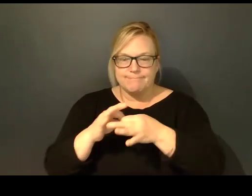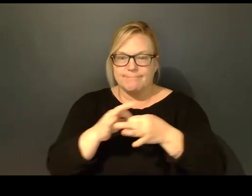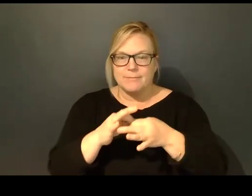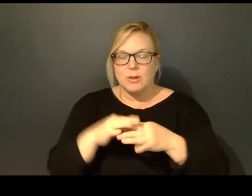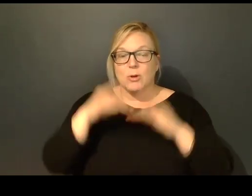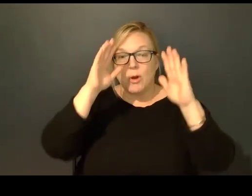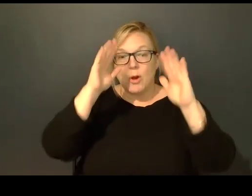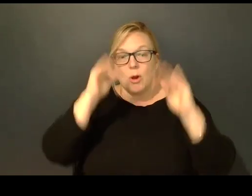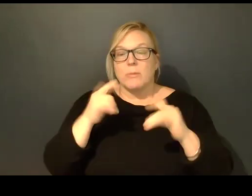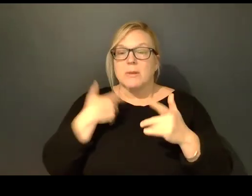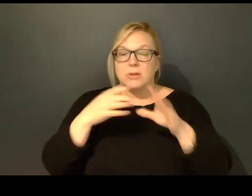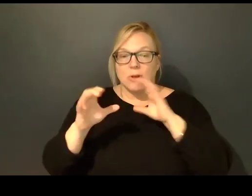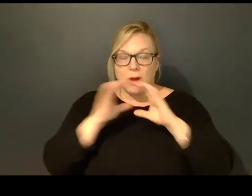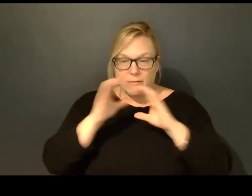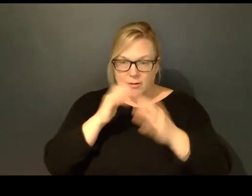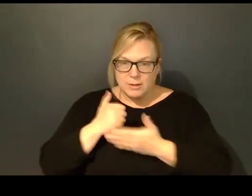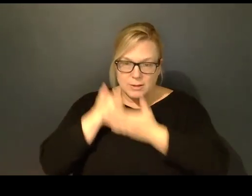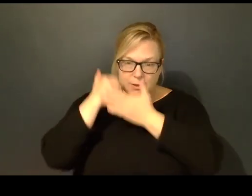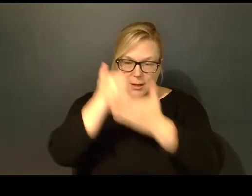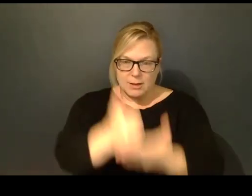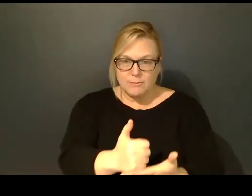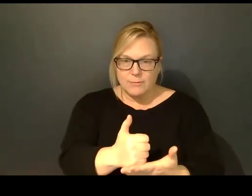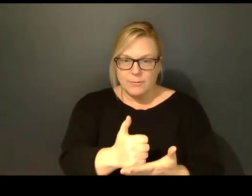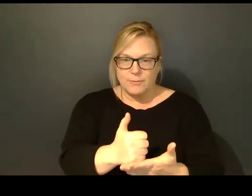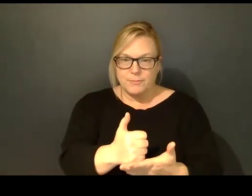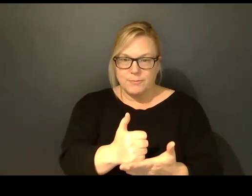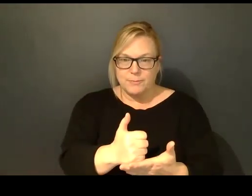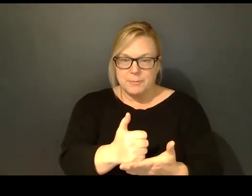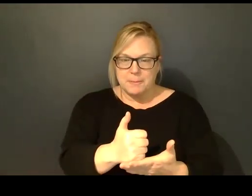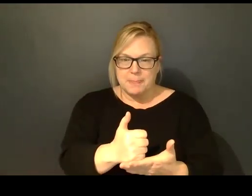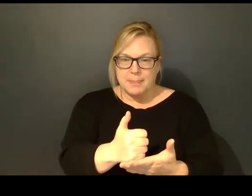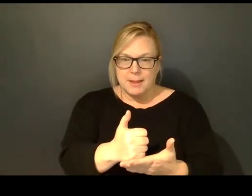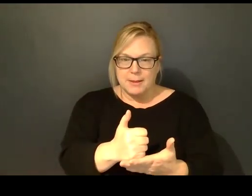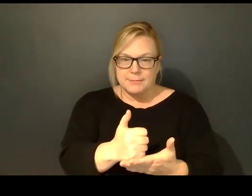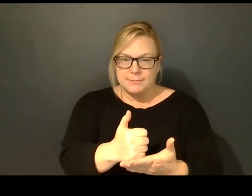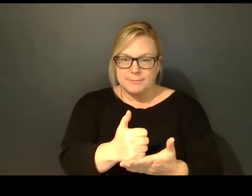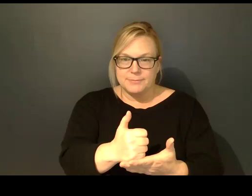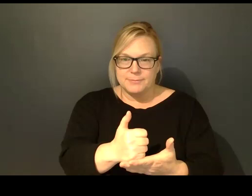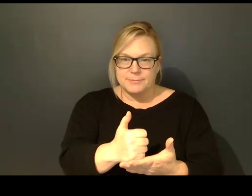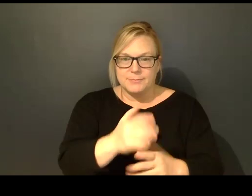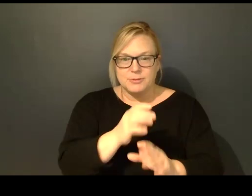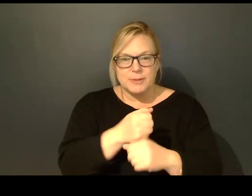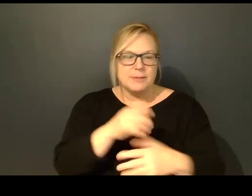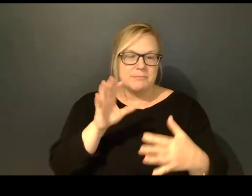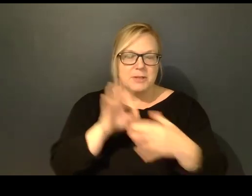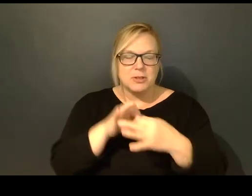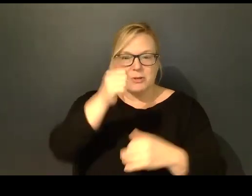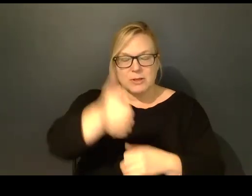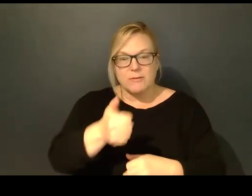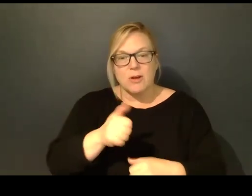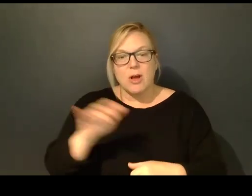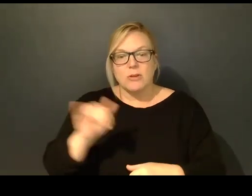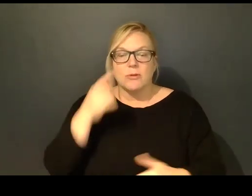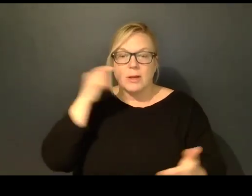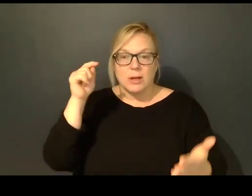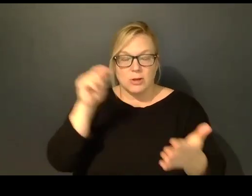this conversation helpful in kind of parsing some connections yourselves. I would also like to